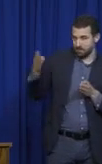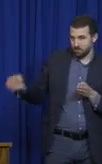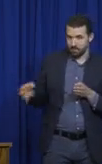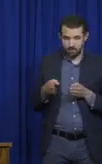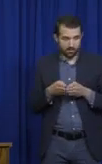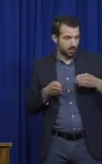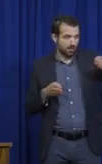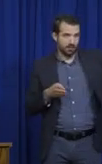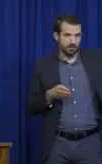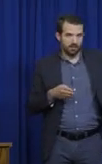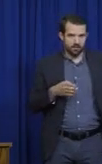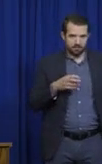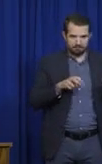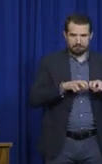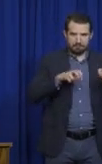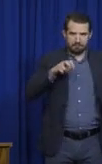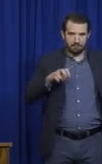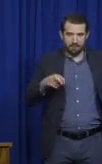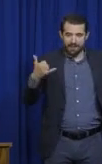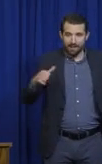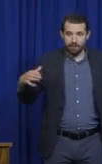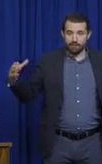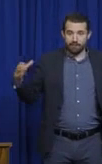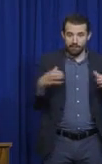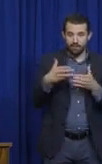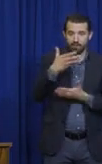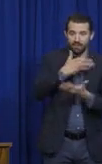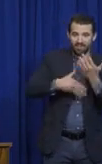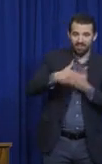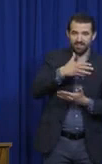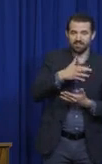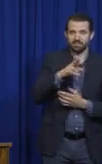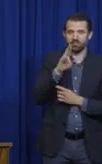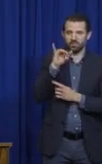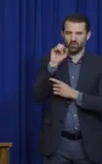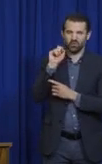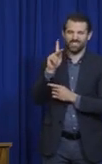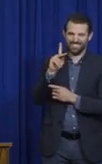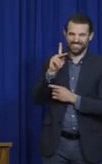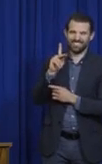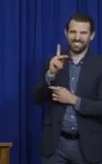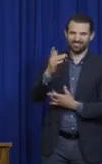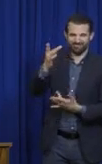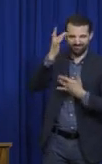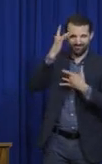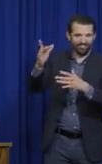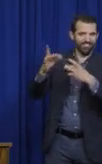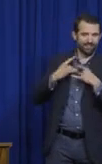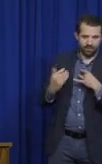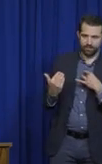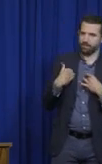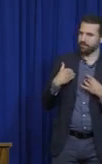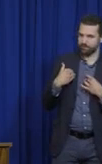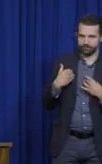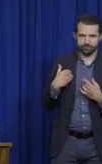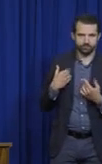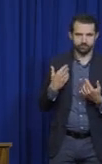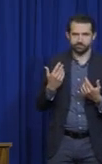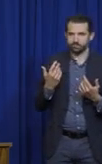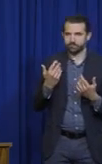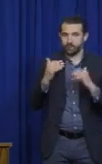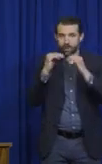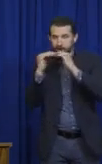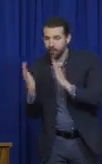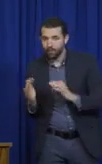risk. And that's an unfortunate reality. Even a small group of folks getting together from different households is a